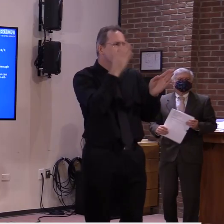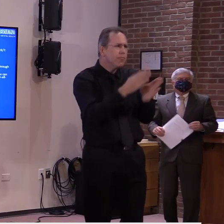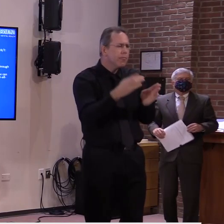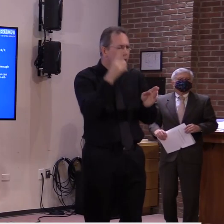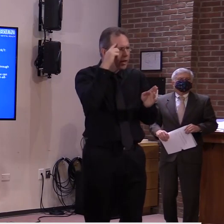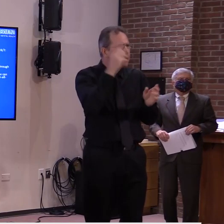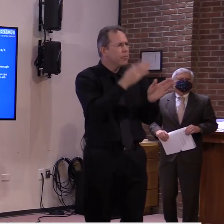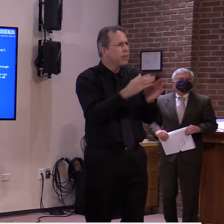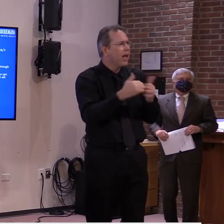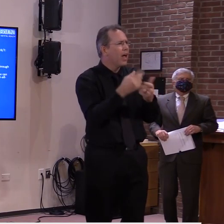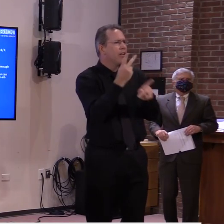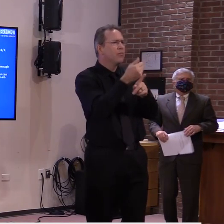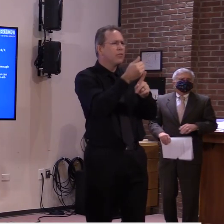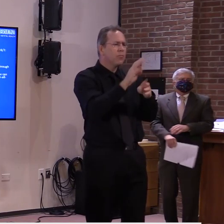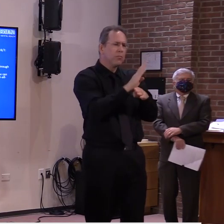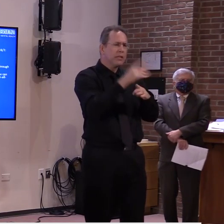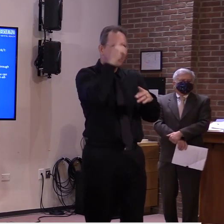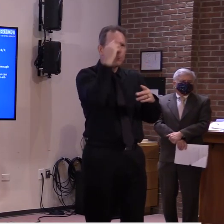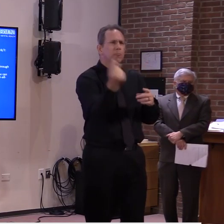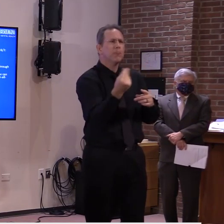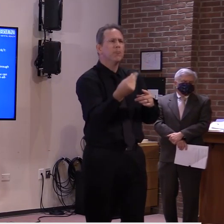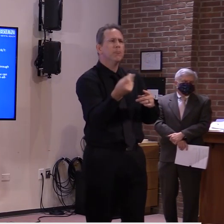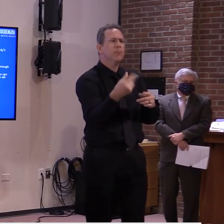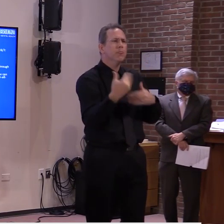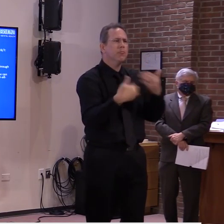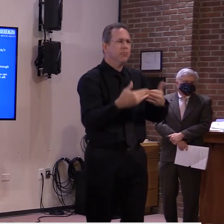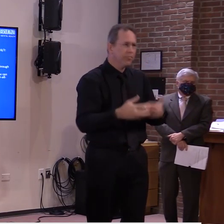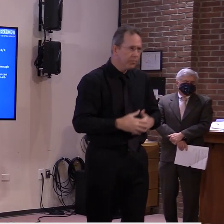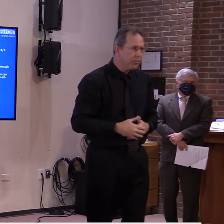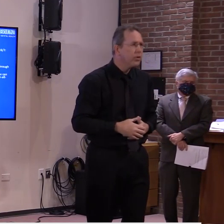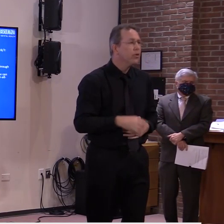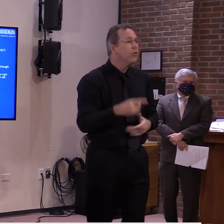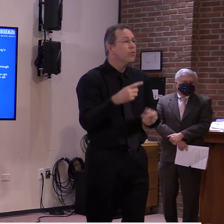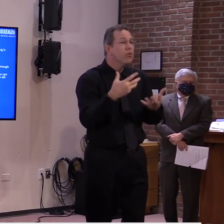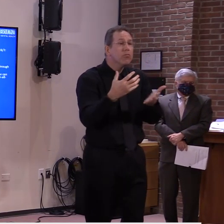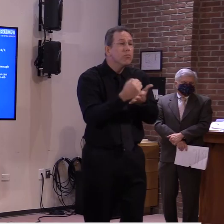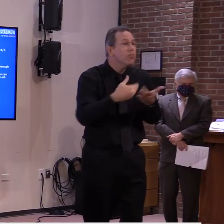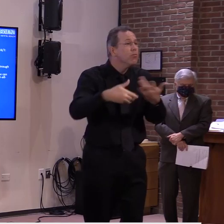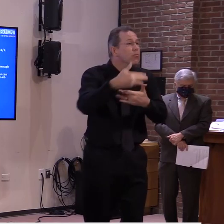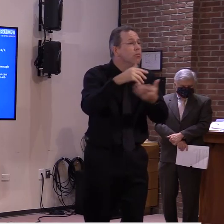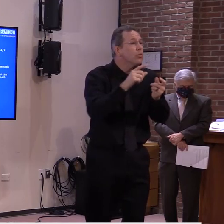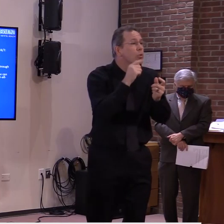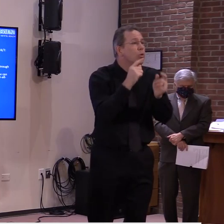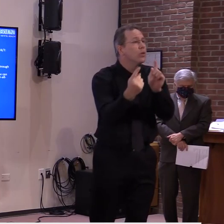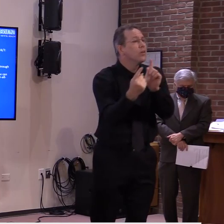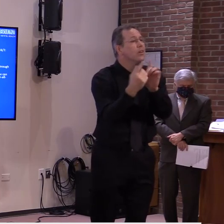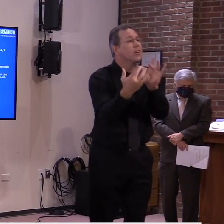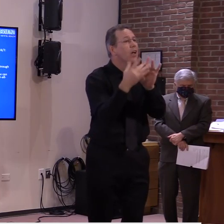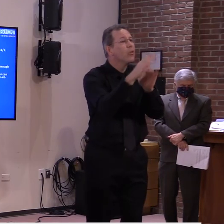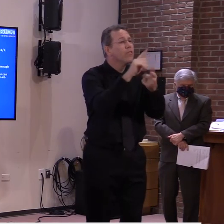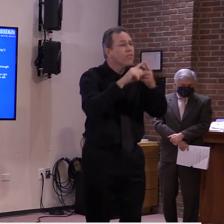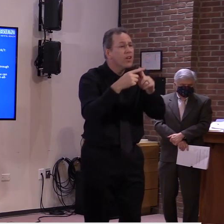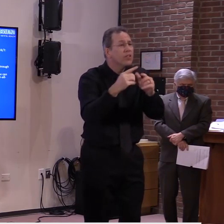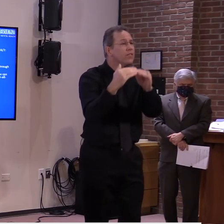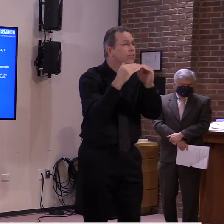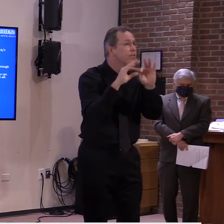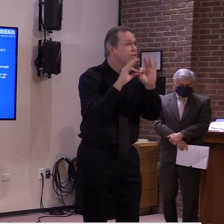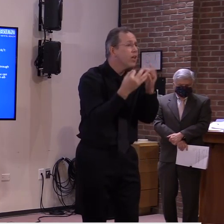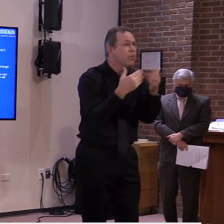another. Social connection is key. Think about social connection and physical distance, not